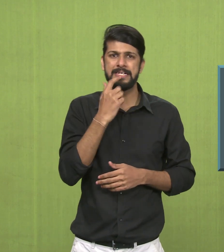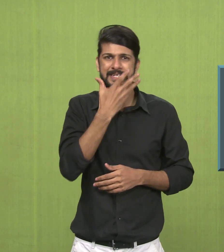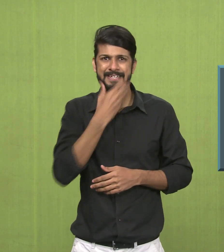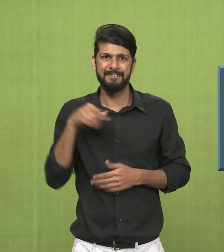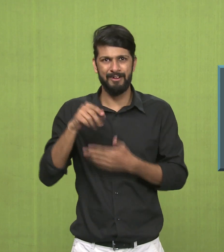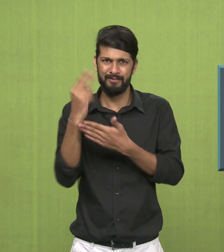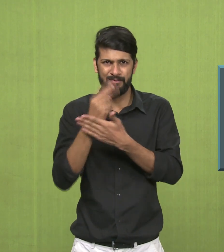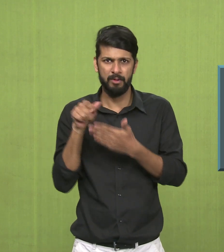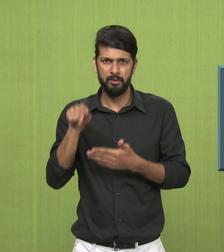M.F. Hussain,